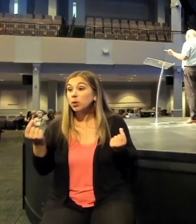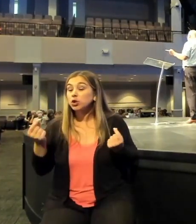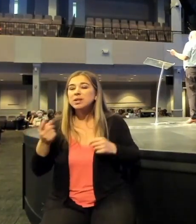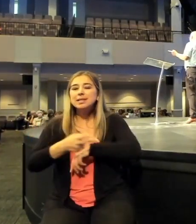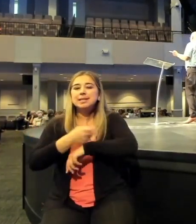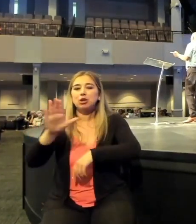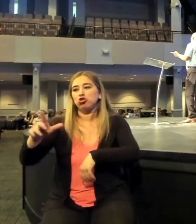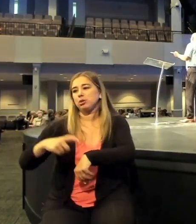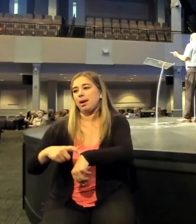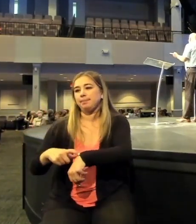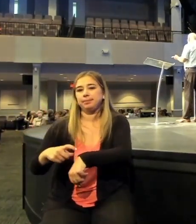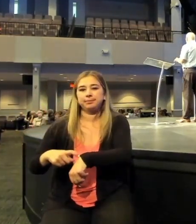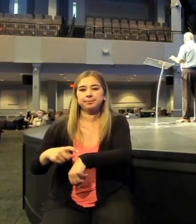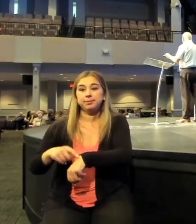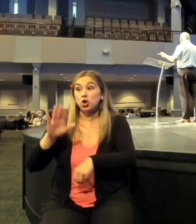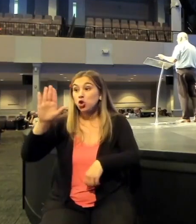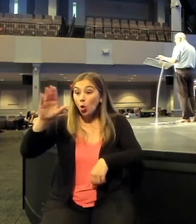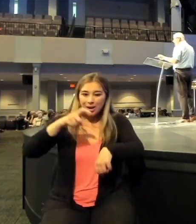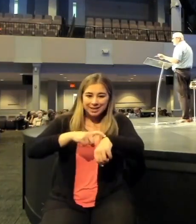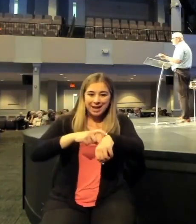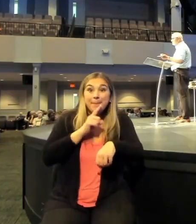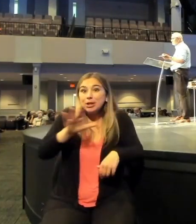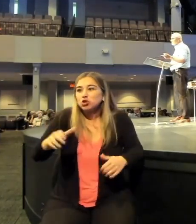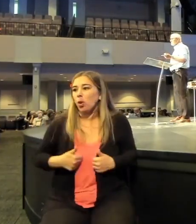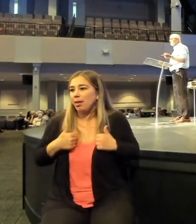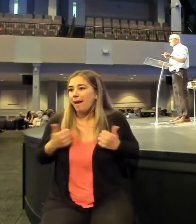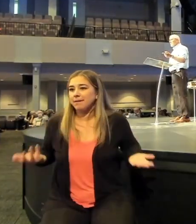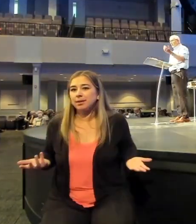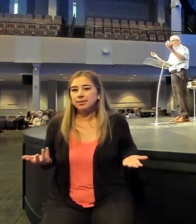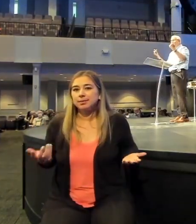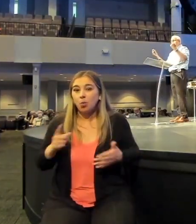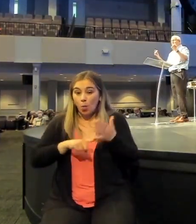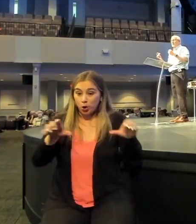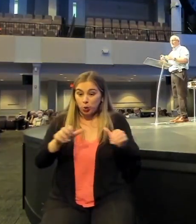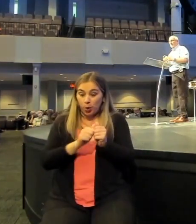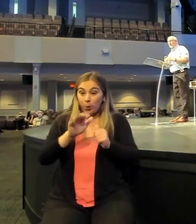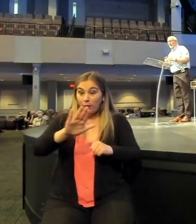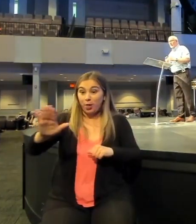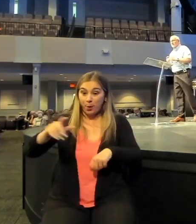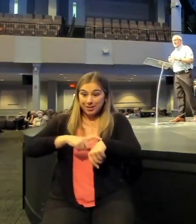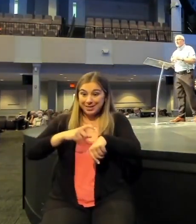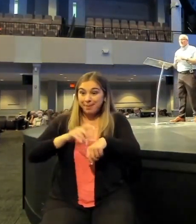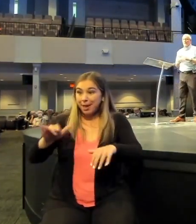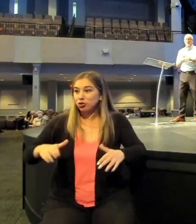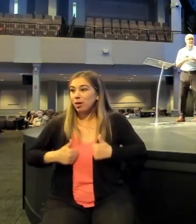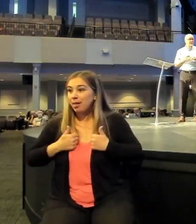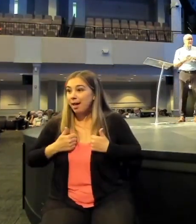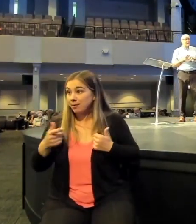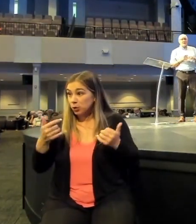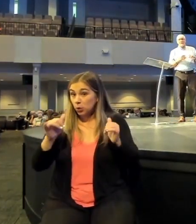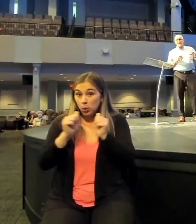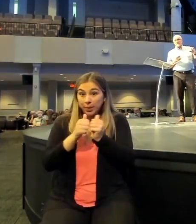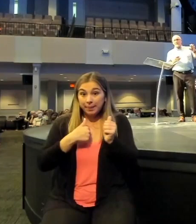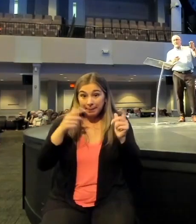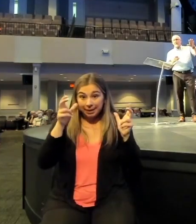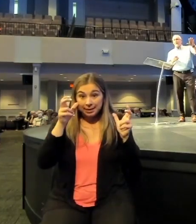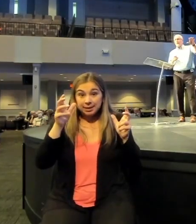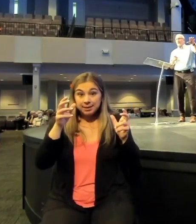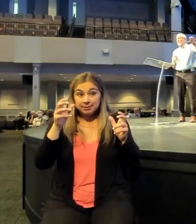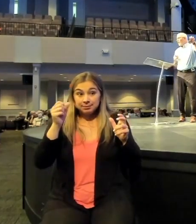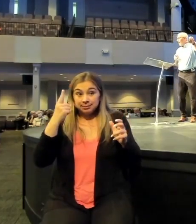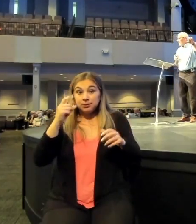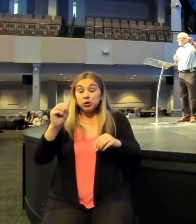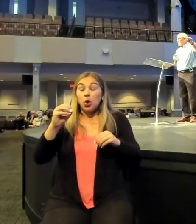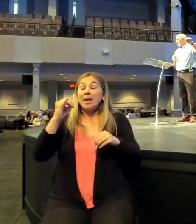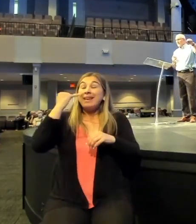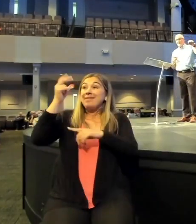time. Because your time is your life, right? You all with me today? Okay, everybody still here? Okay. So if the devil